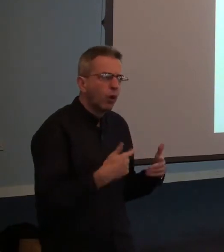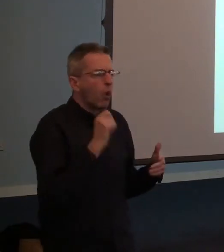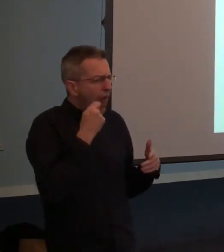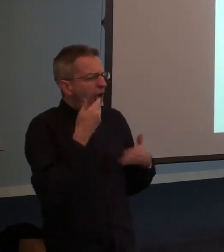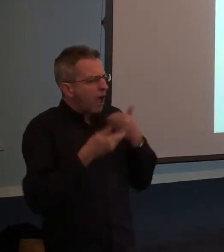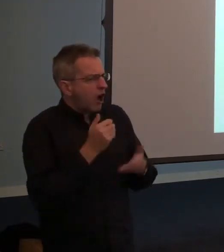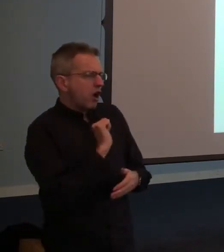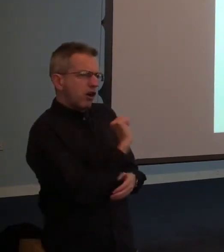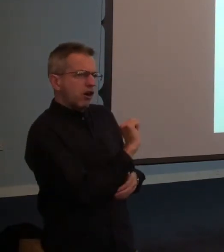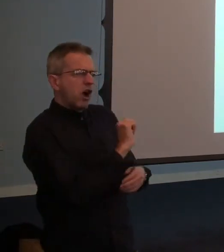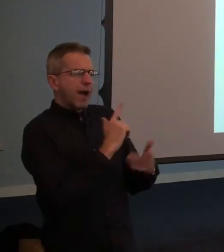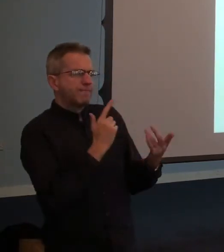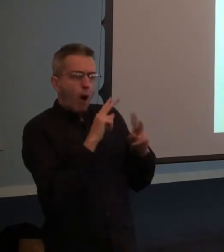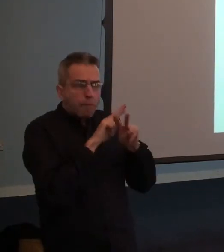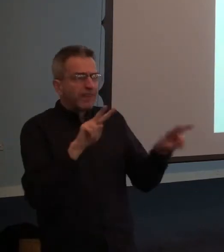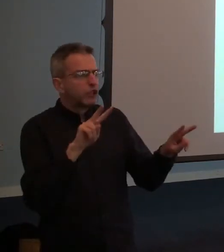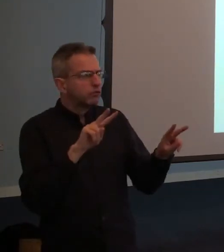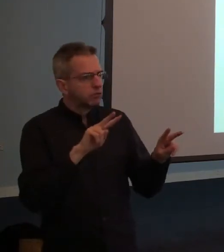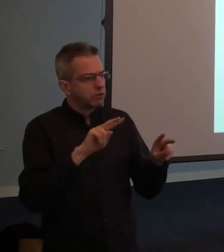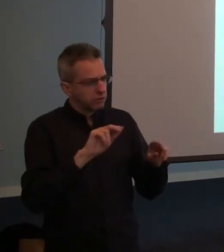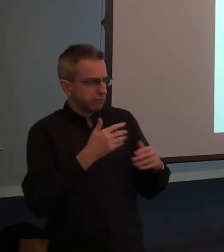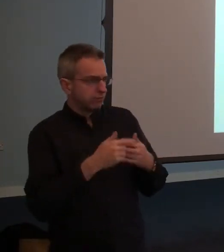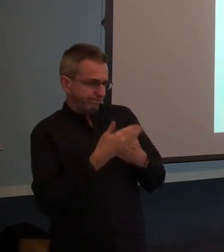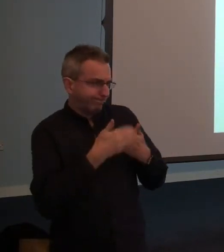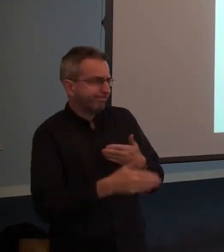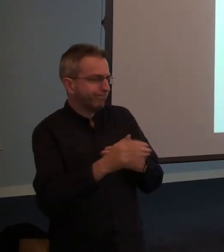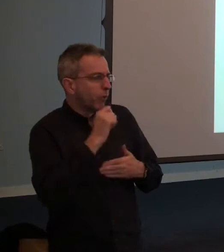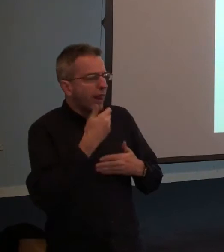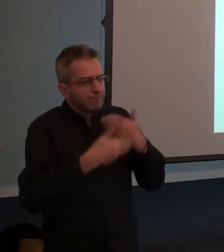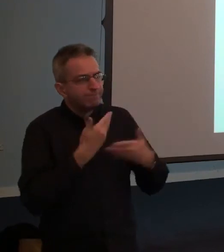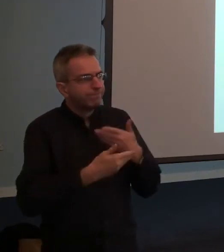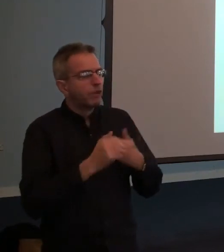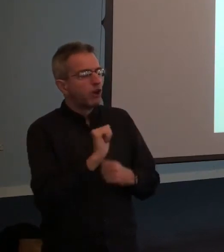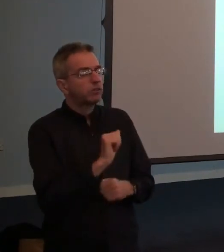them. And I will explain more about that throughout the course of tonight.